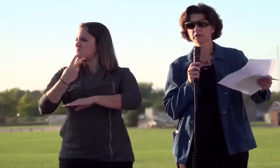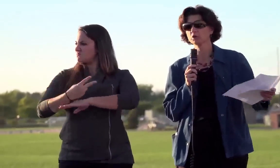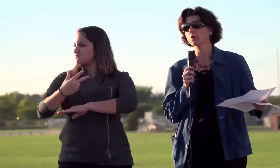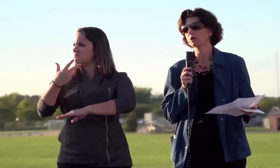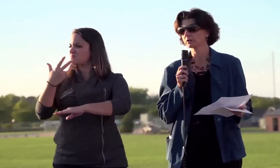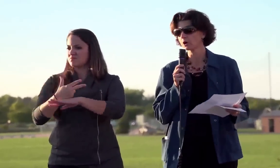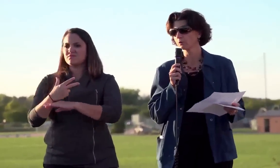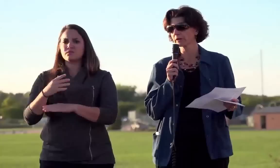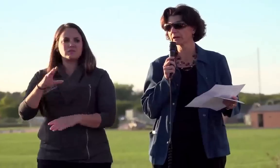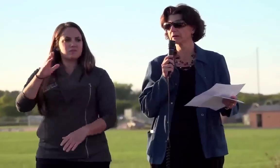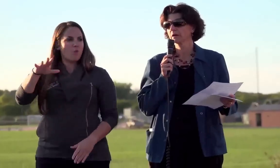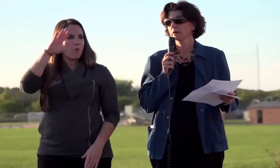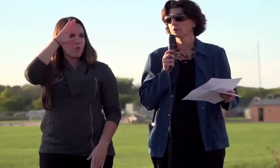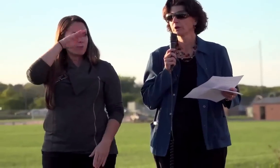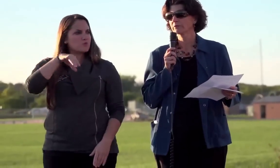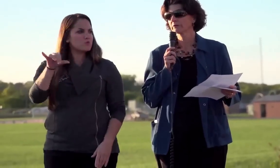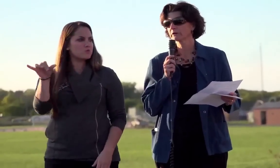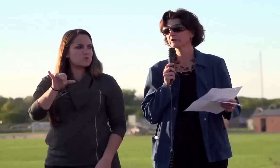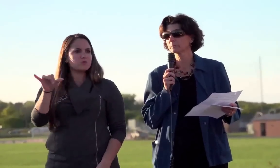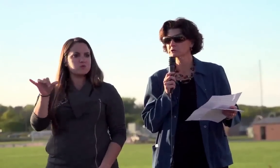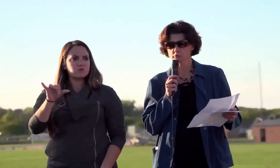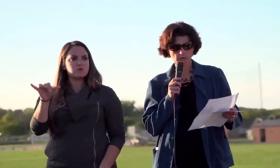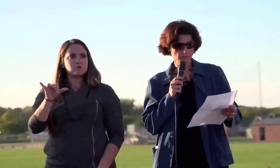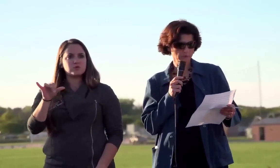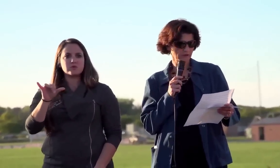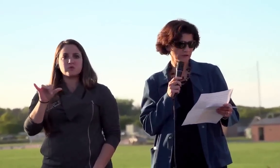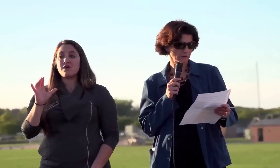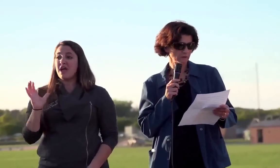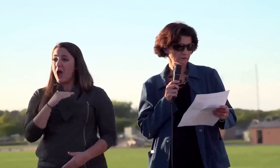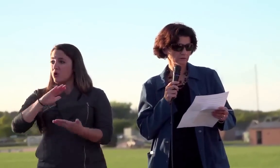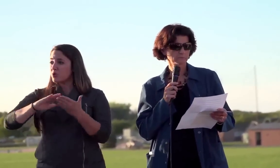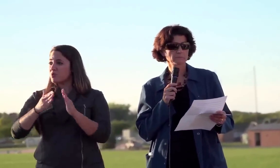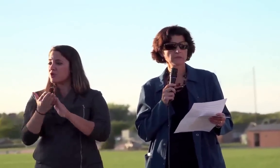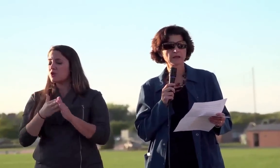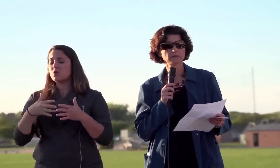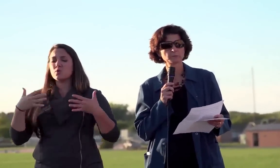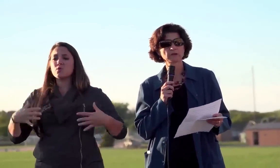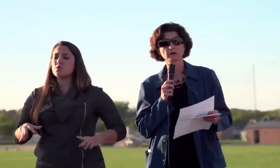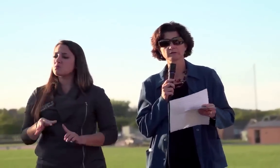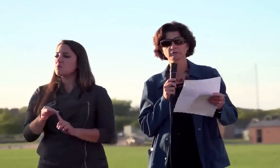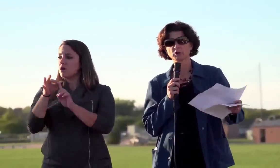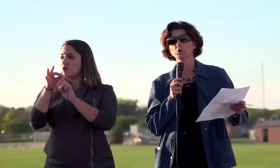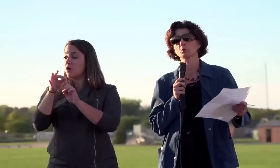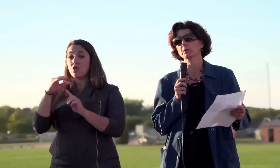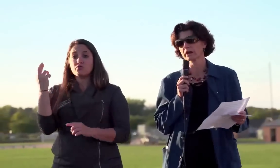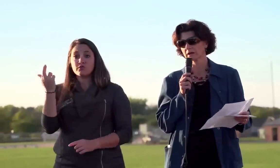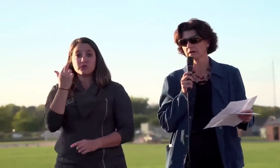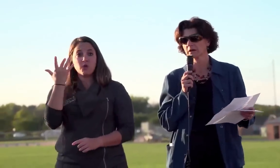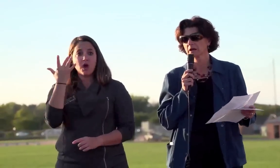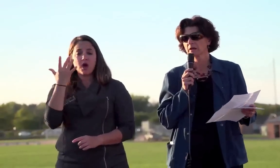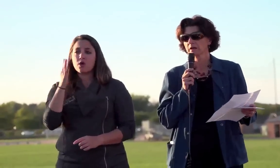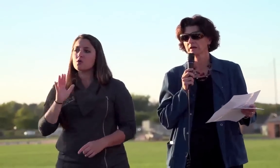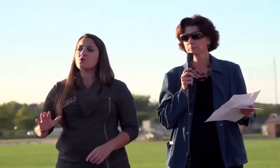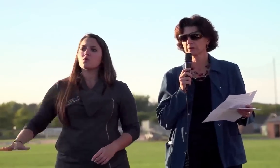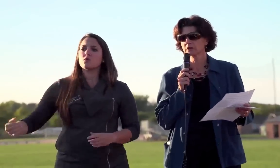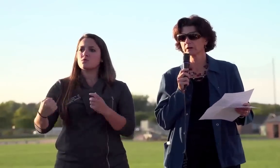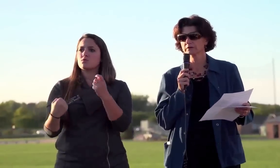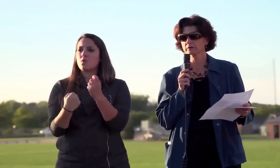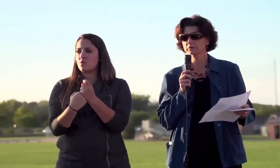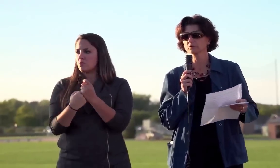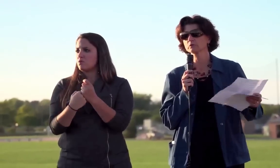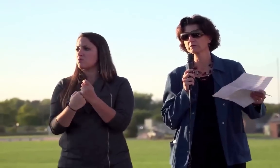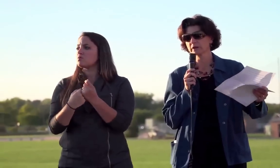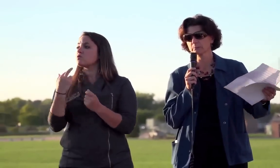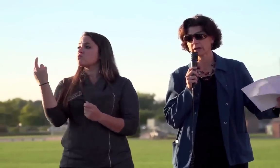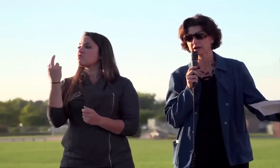know that we have a very special community here, and it's because of you, and it's because of students like